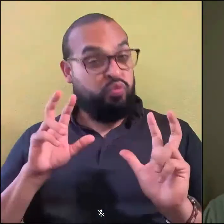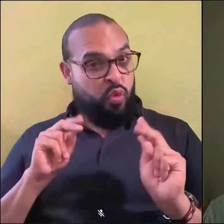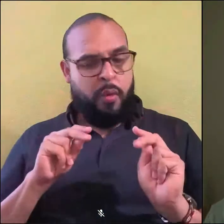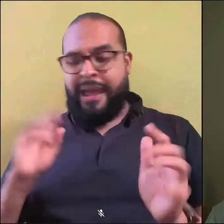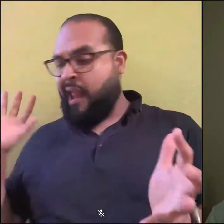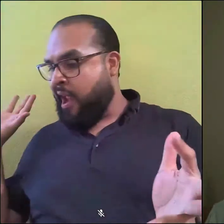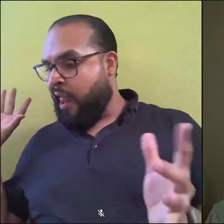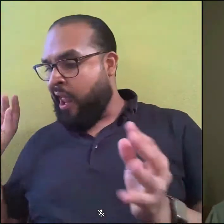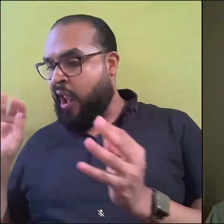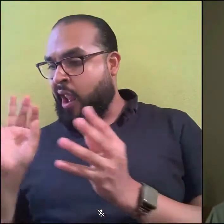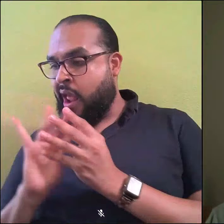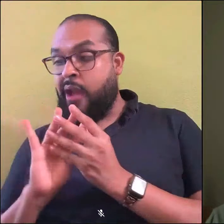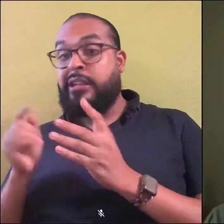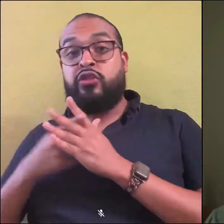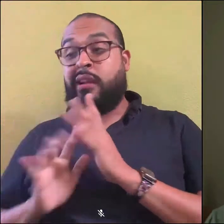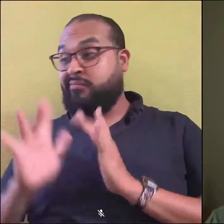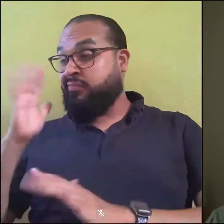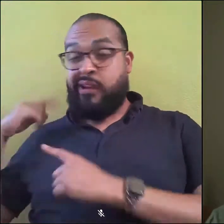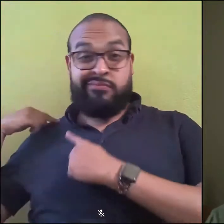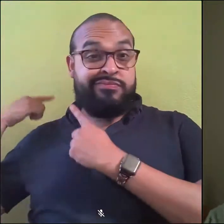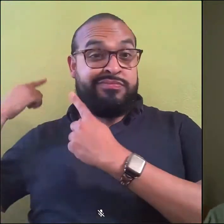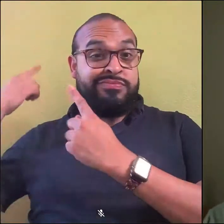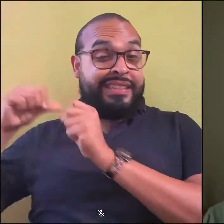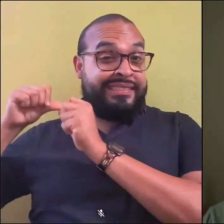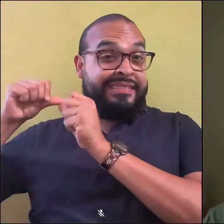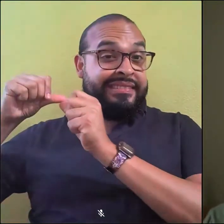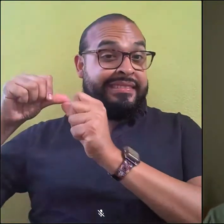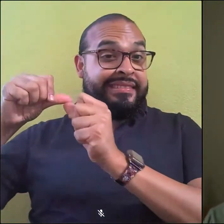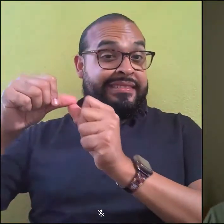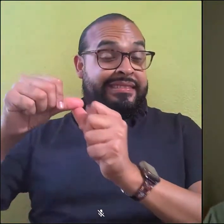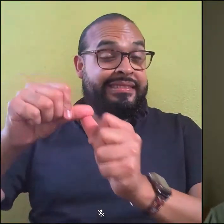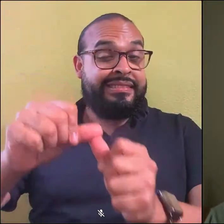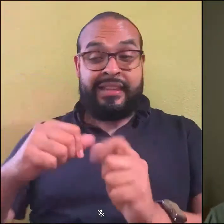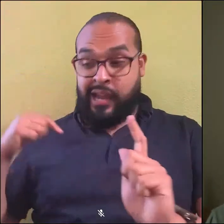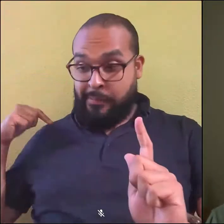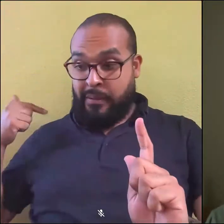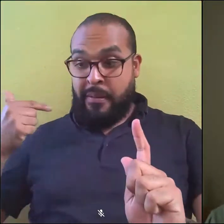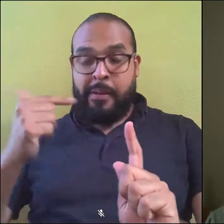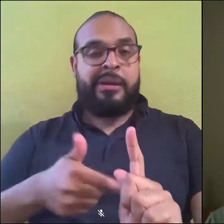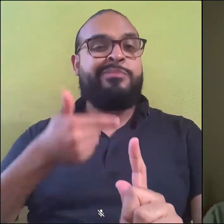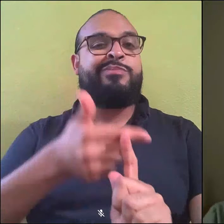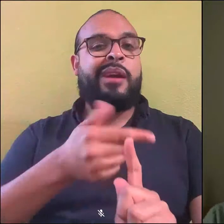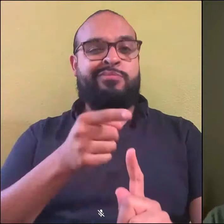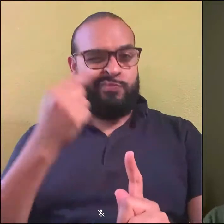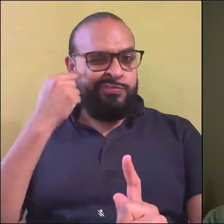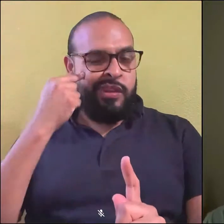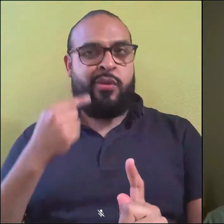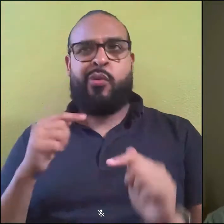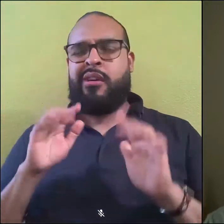You can just imagine the incredible tragedies, the incredible adventures, the challenges that were